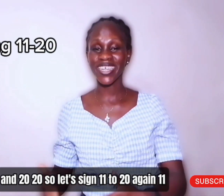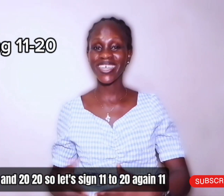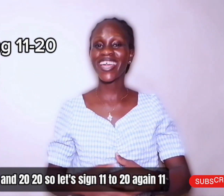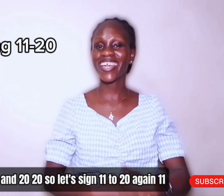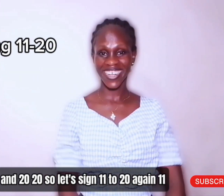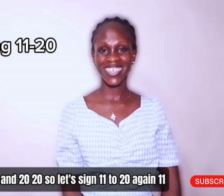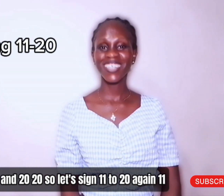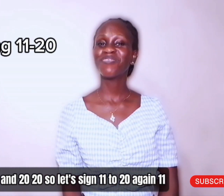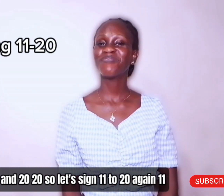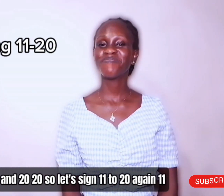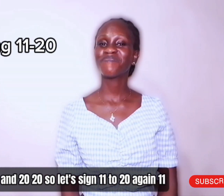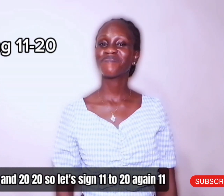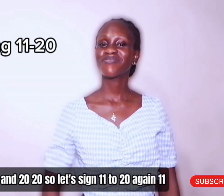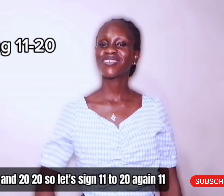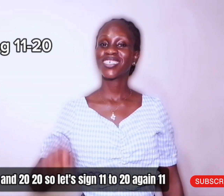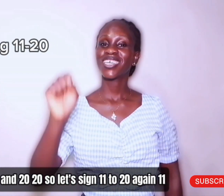again. 11,